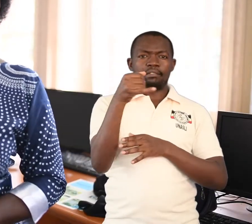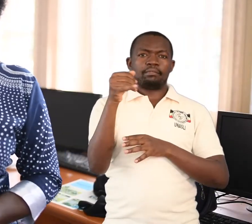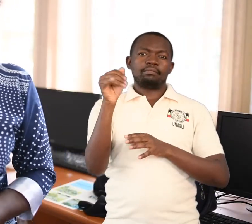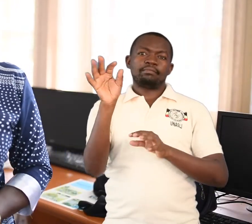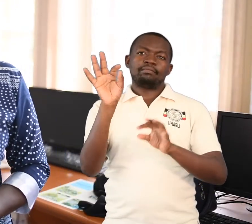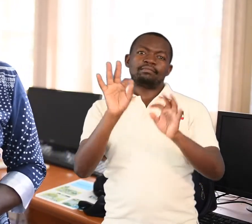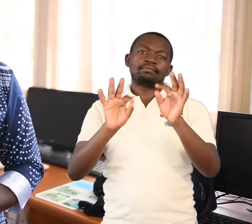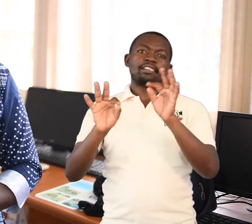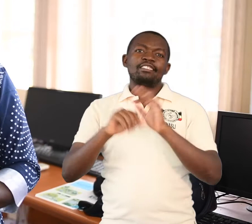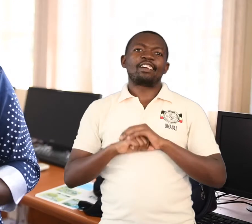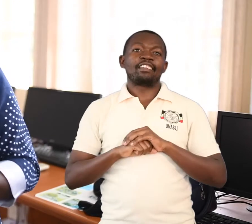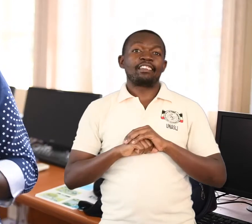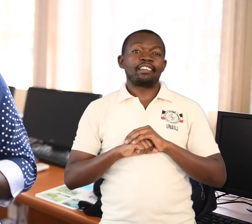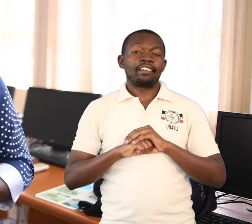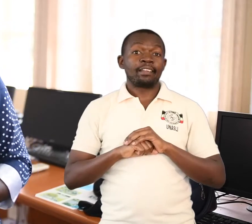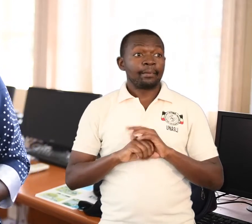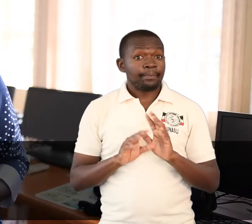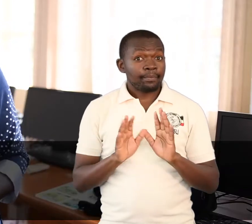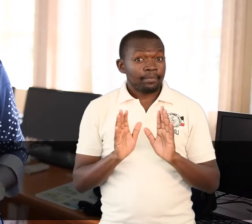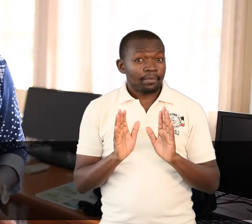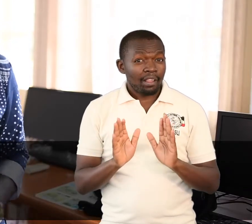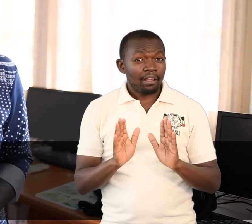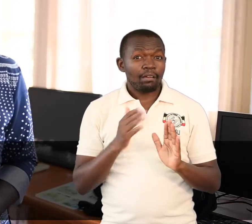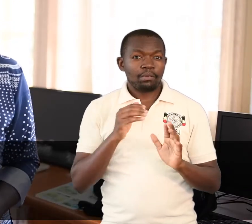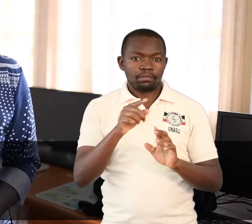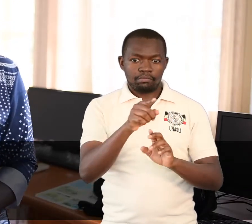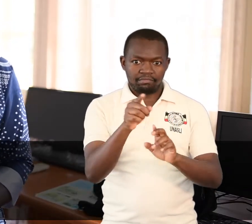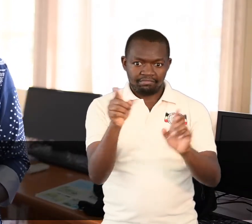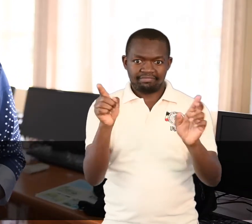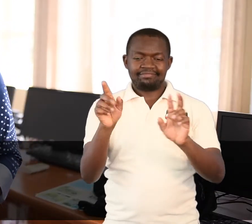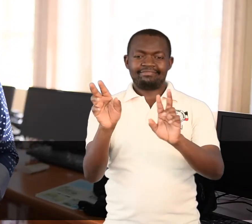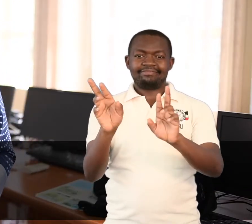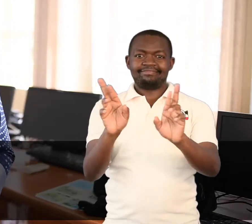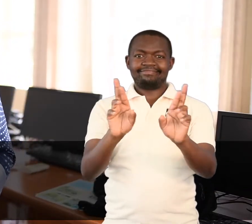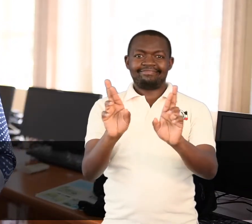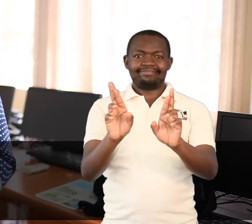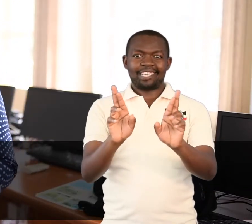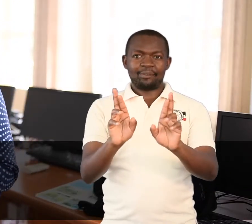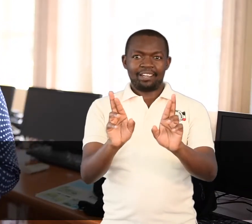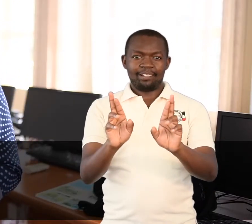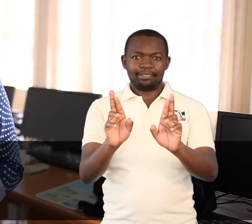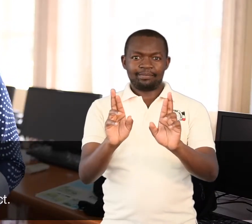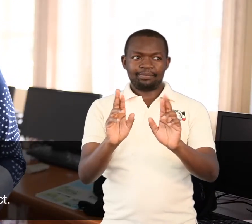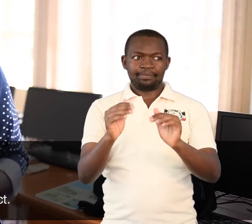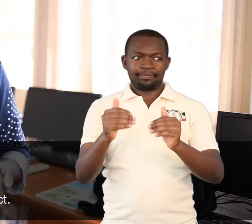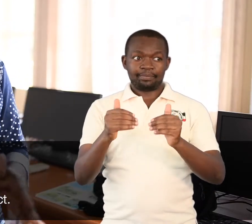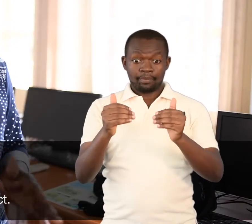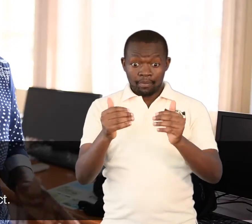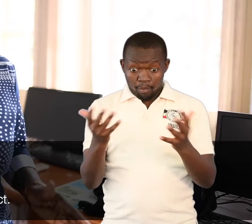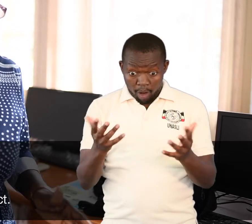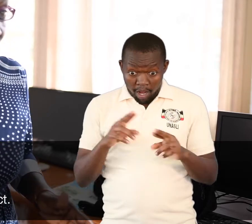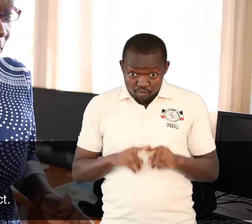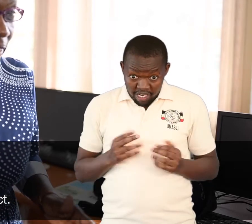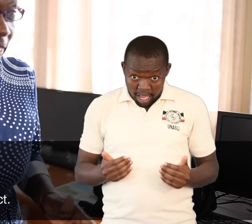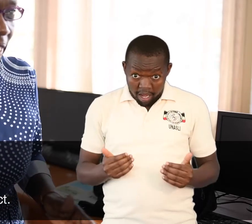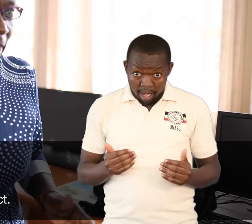Now, I want you to get ready to move from where you